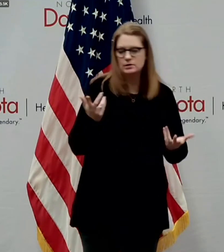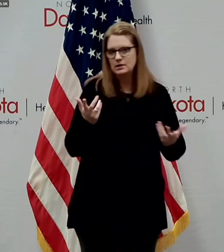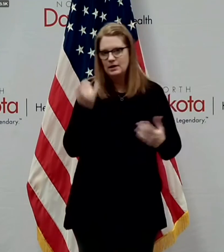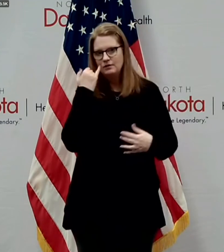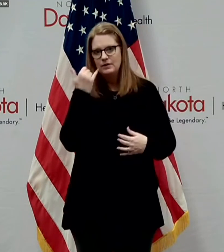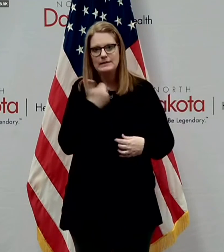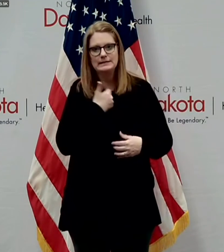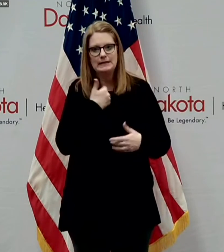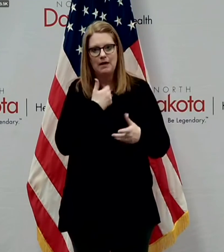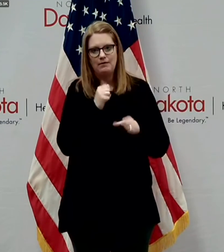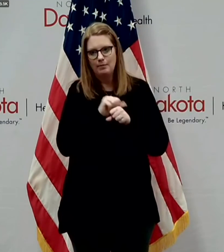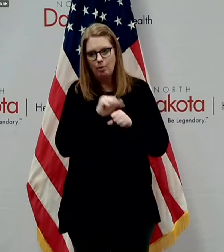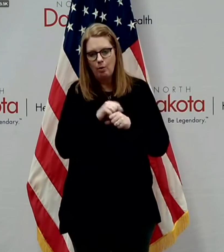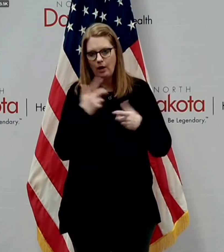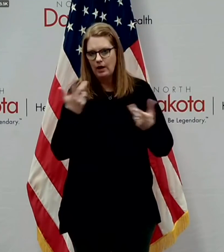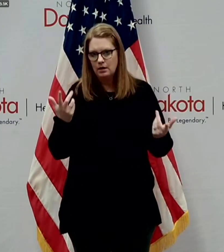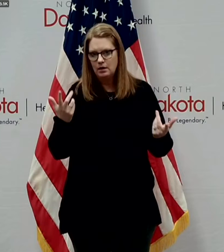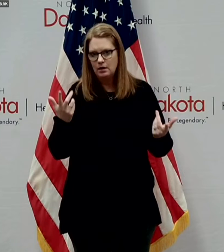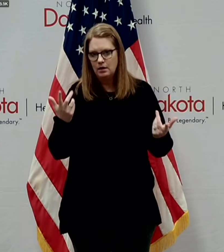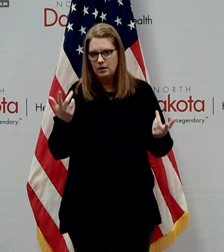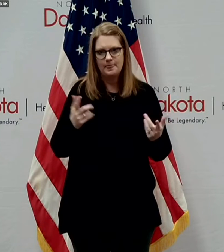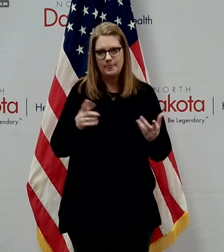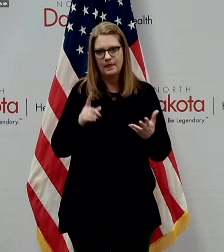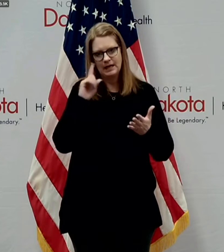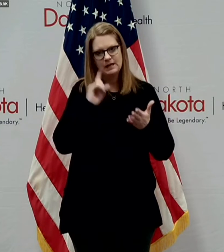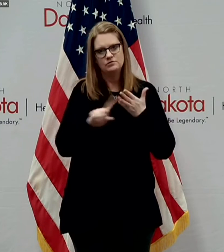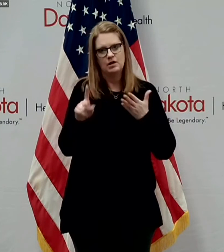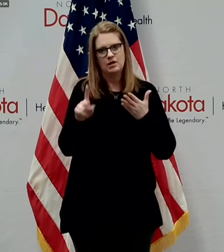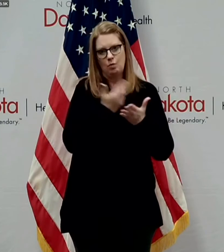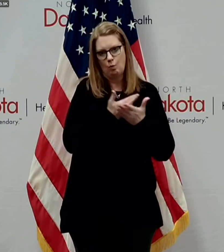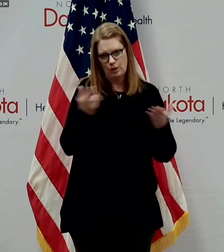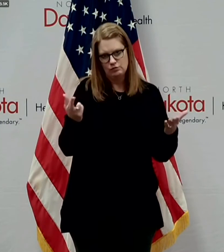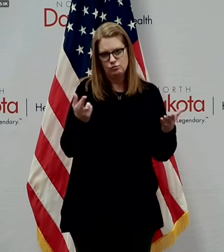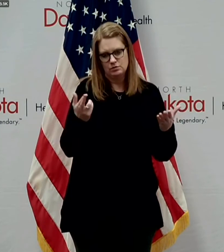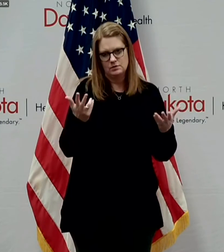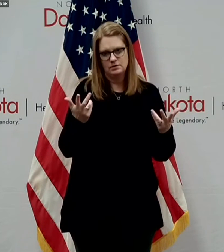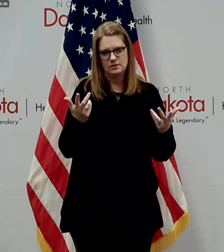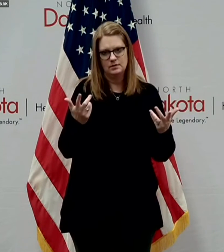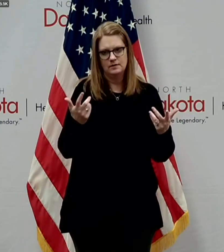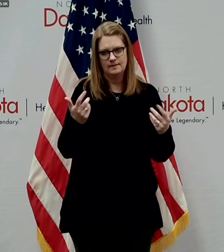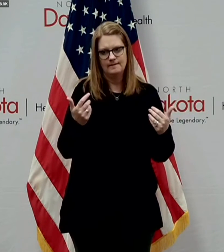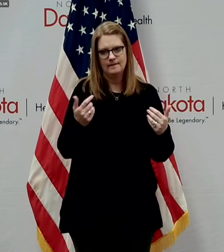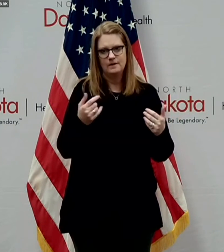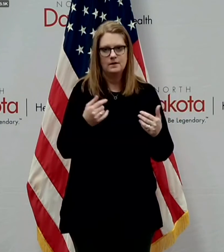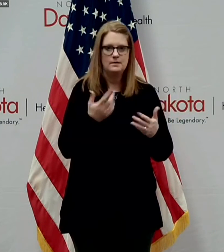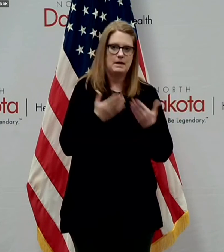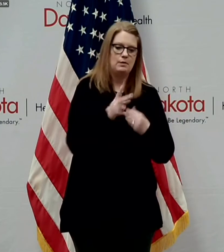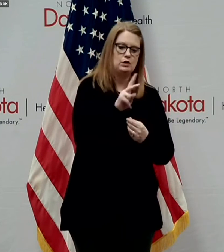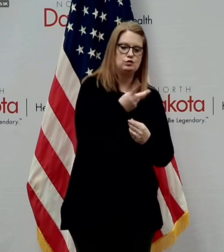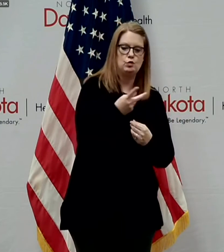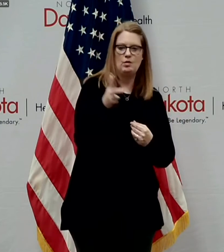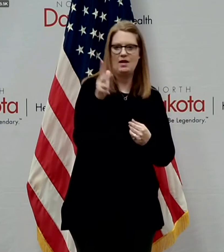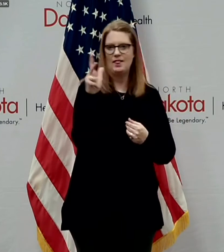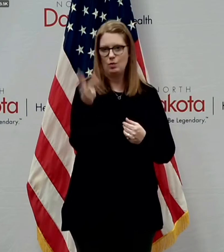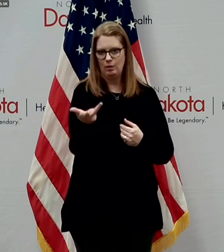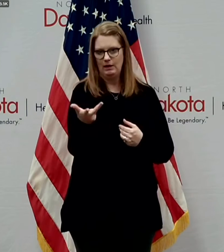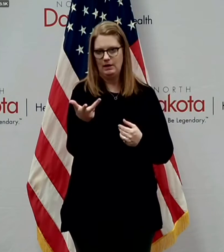self-employed or if you're an employee, and check out those resources, try to see, because there could be 2 or 3 different